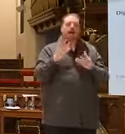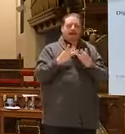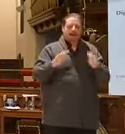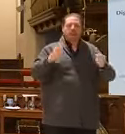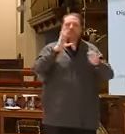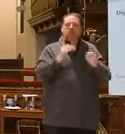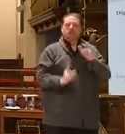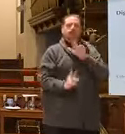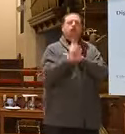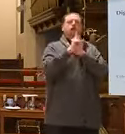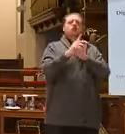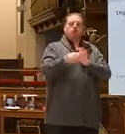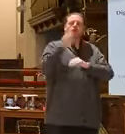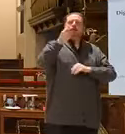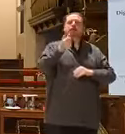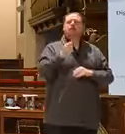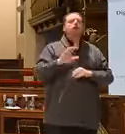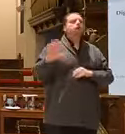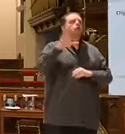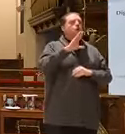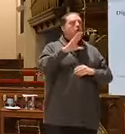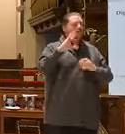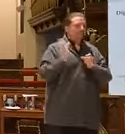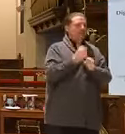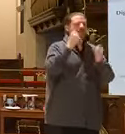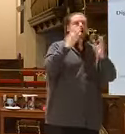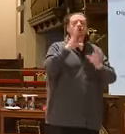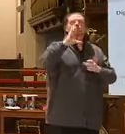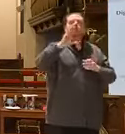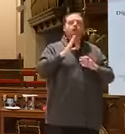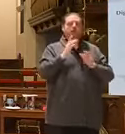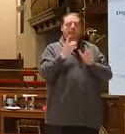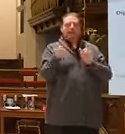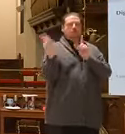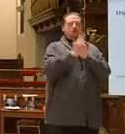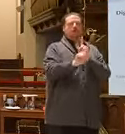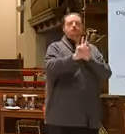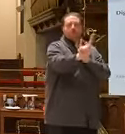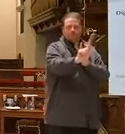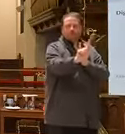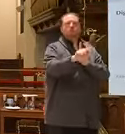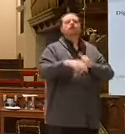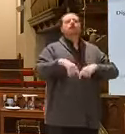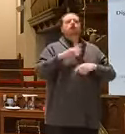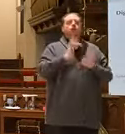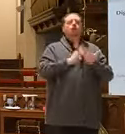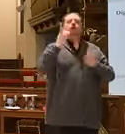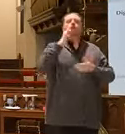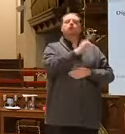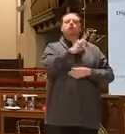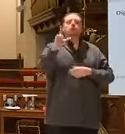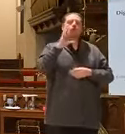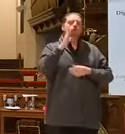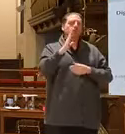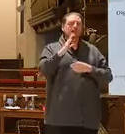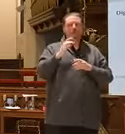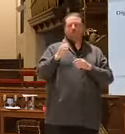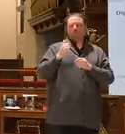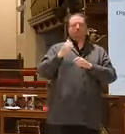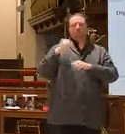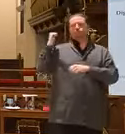quickly. Your vindicator shall go before you. The glory of the Lord shall be your rear